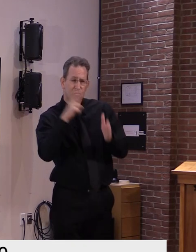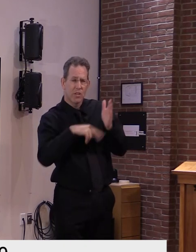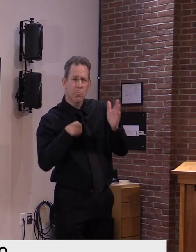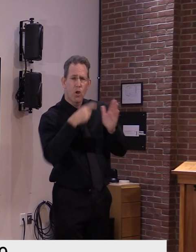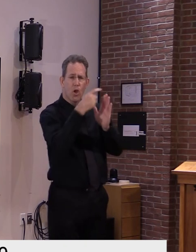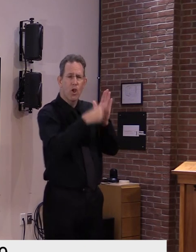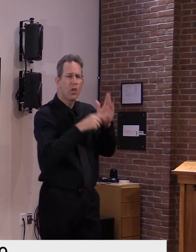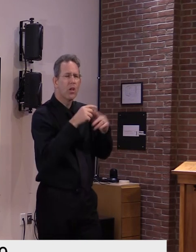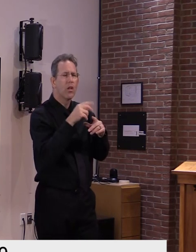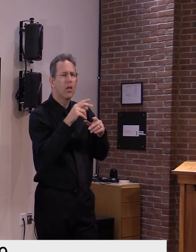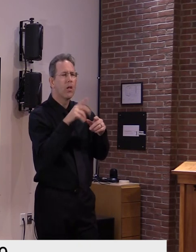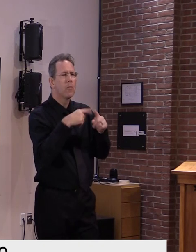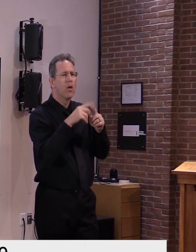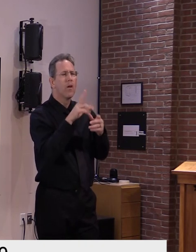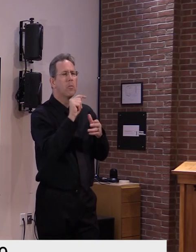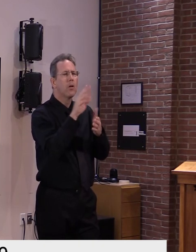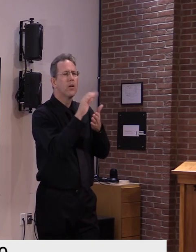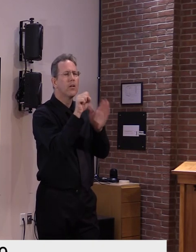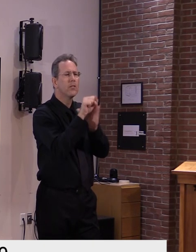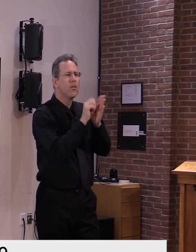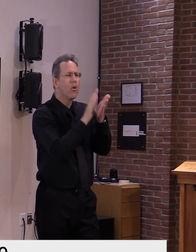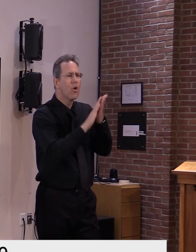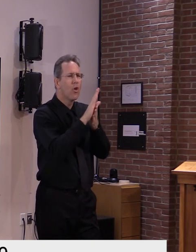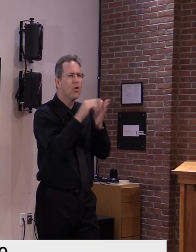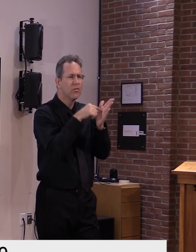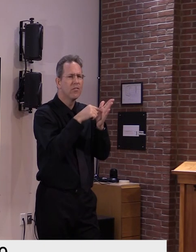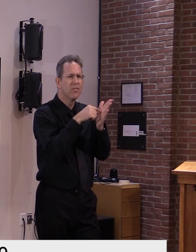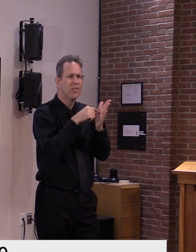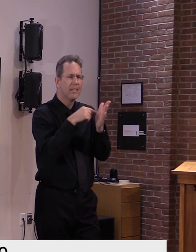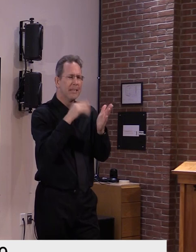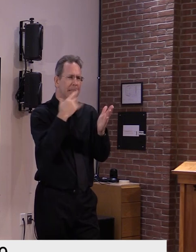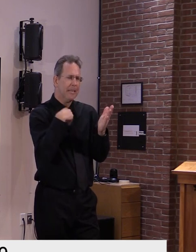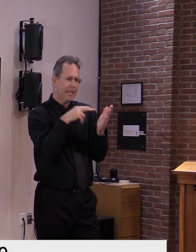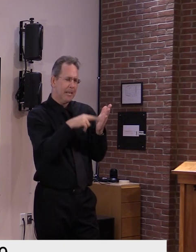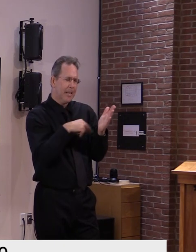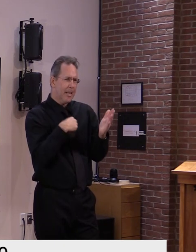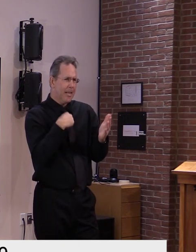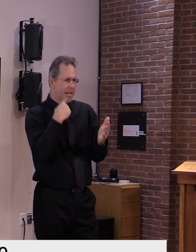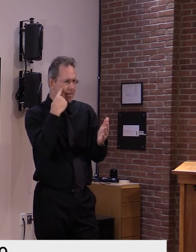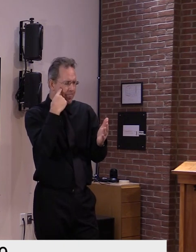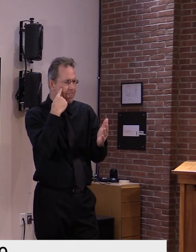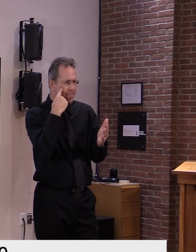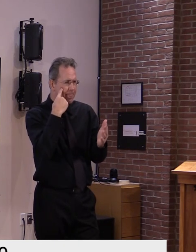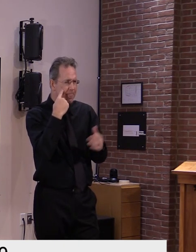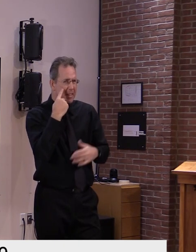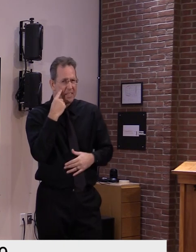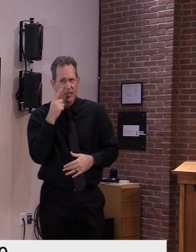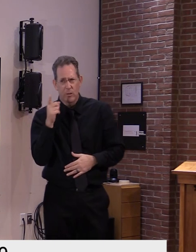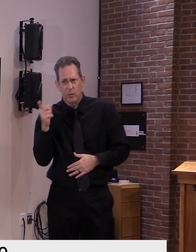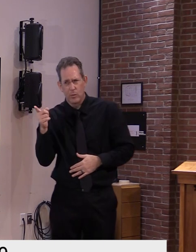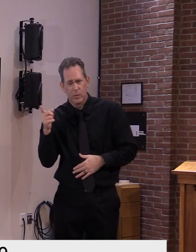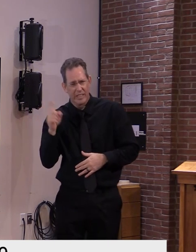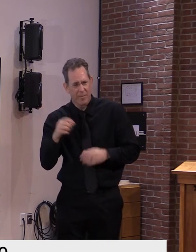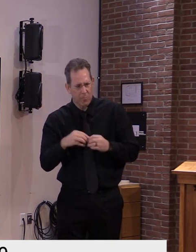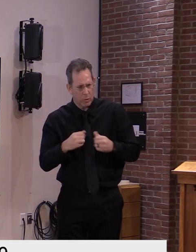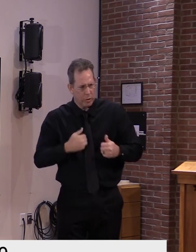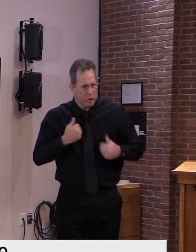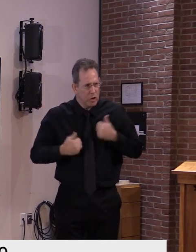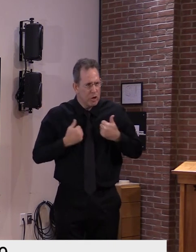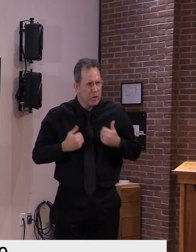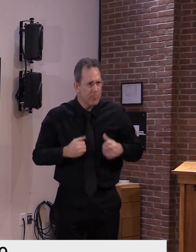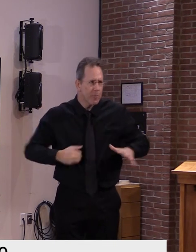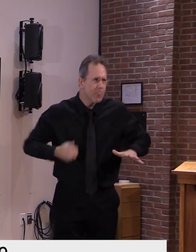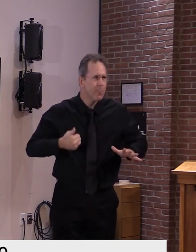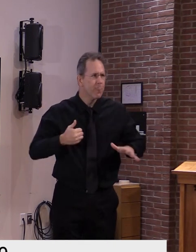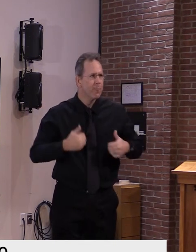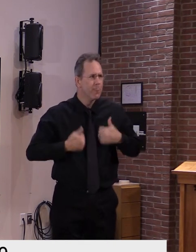colleges afloat, the whole system afloat. They're talking about insolvency, as you well know. And one of the other big recommendations